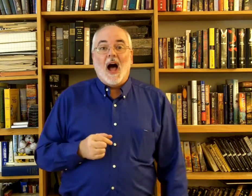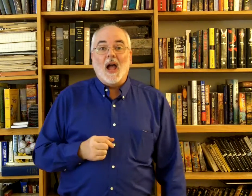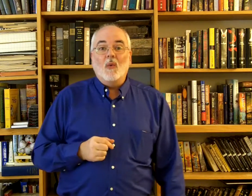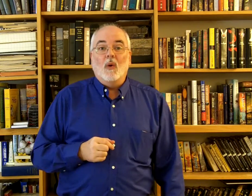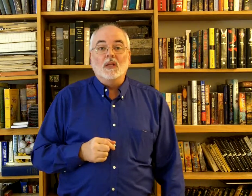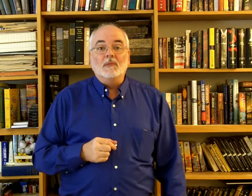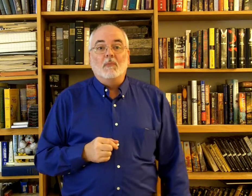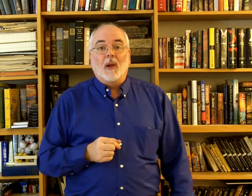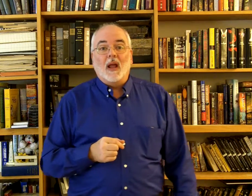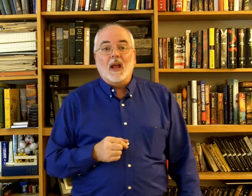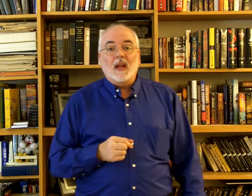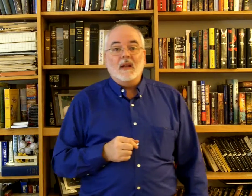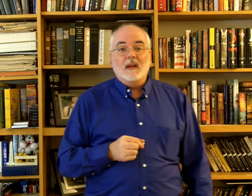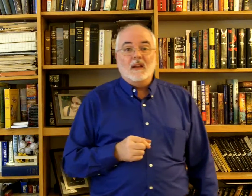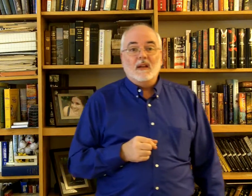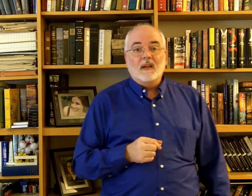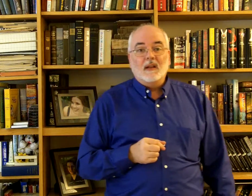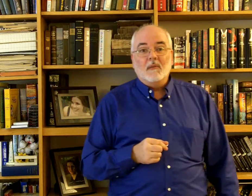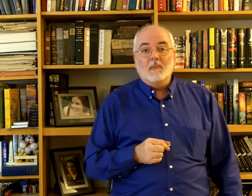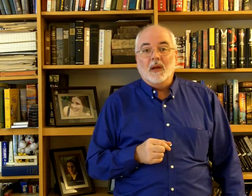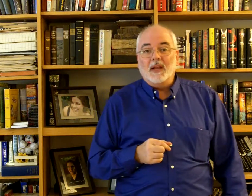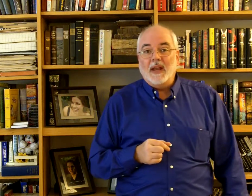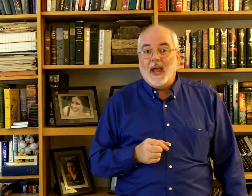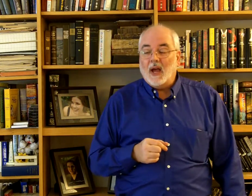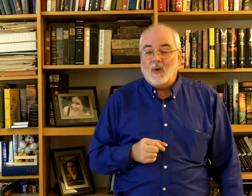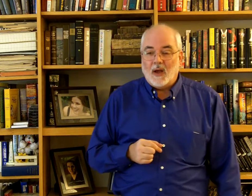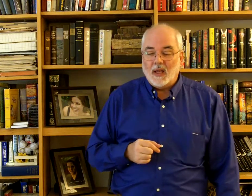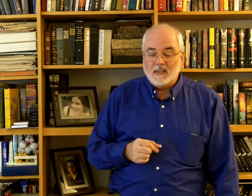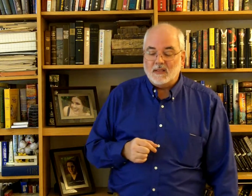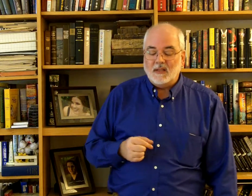I was blind, but now I see.